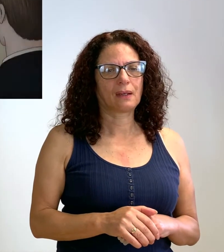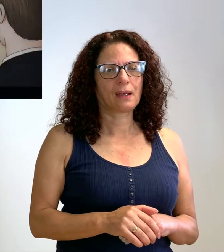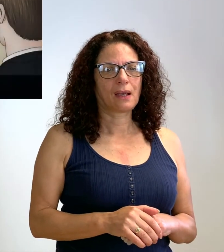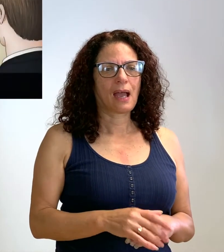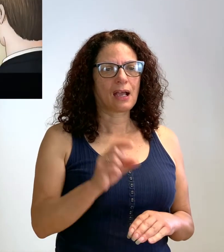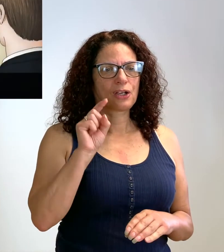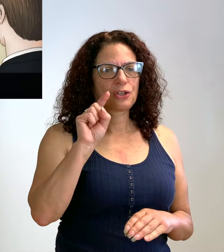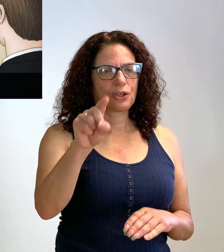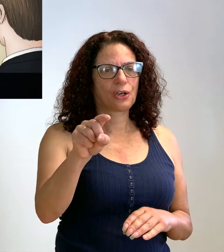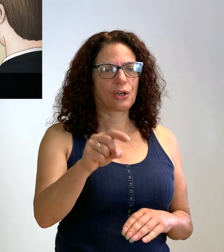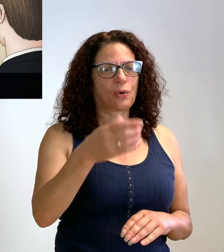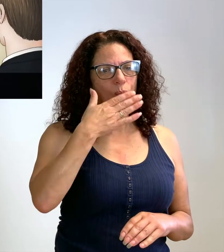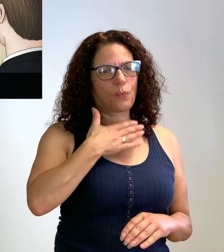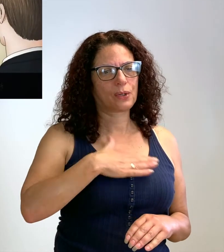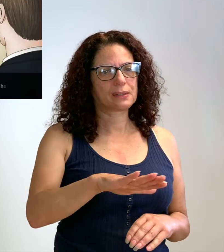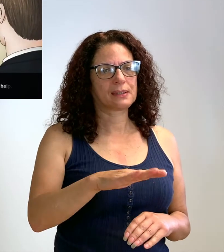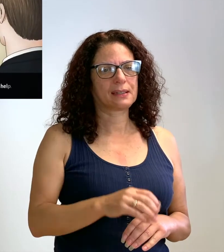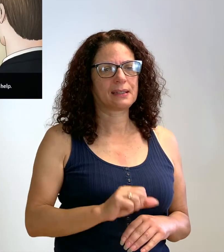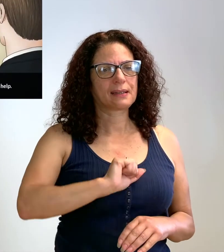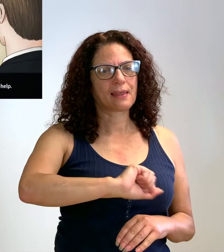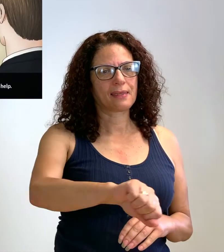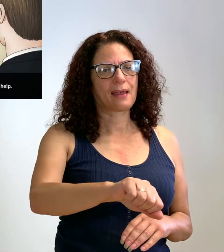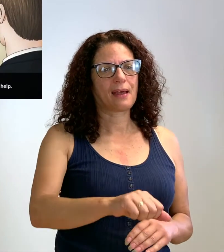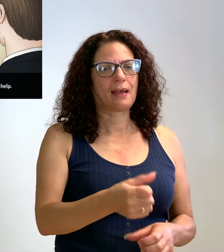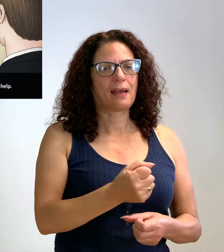And you needed their help.